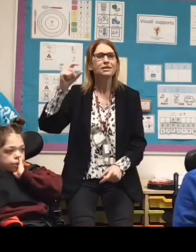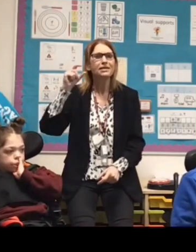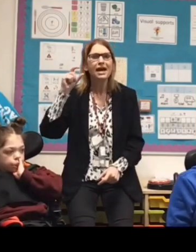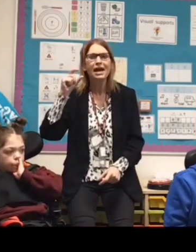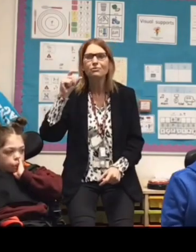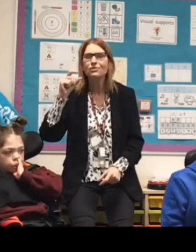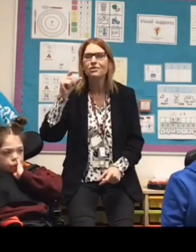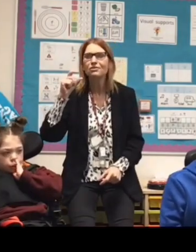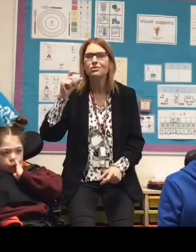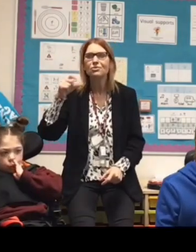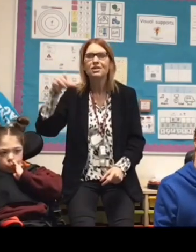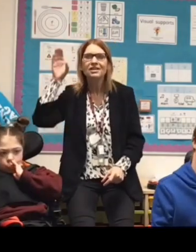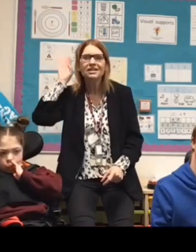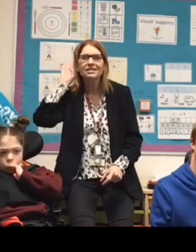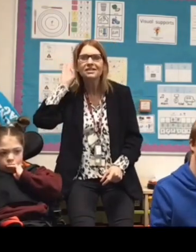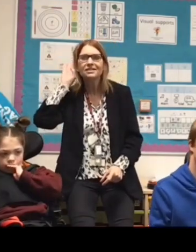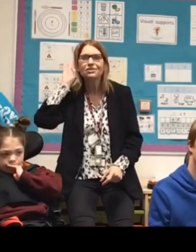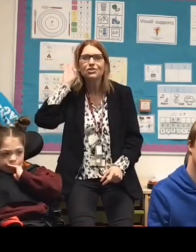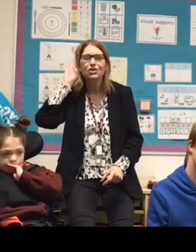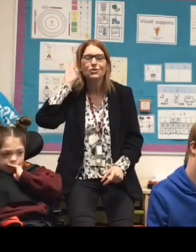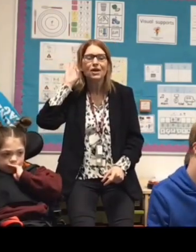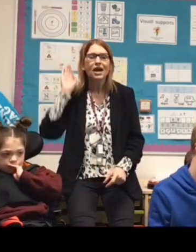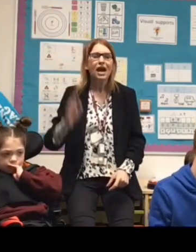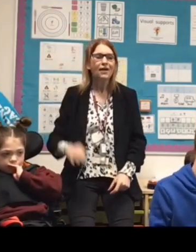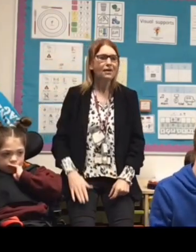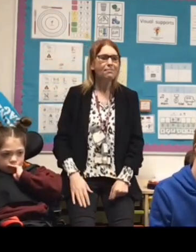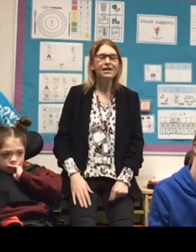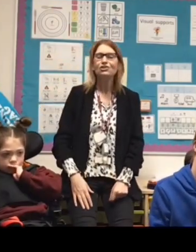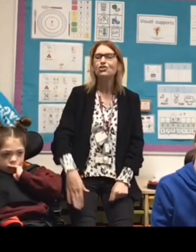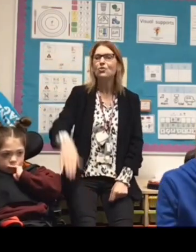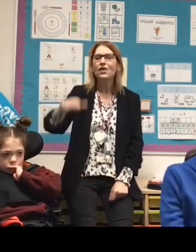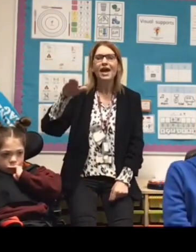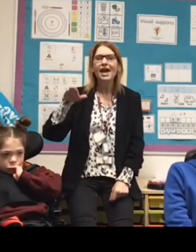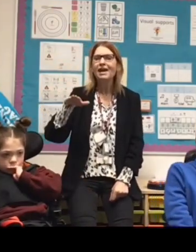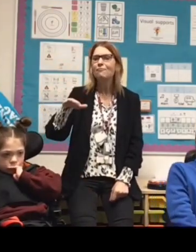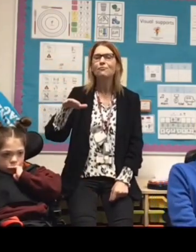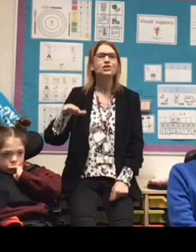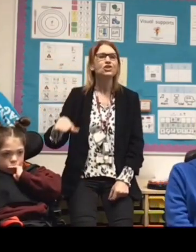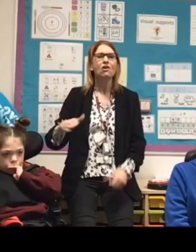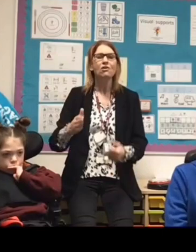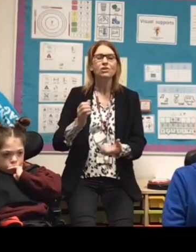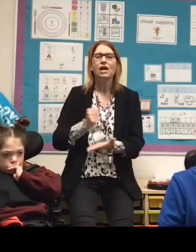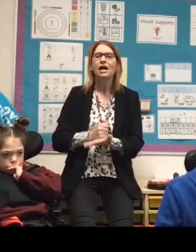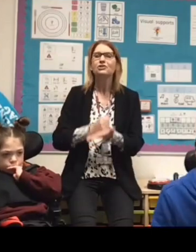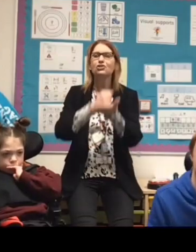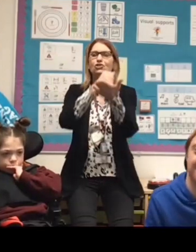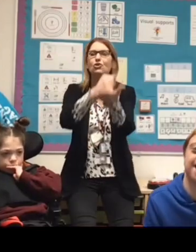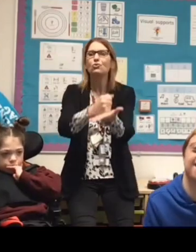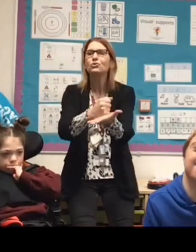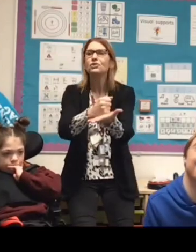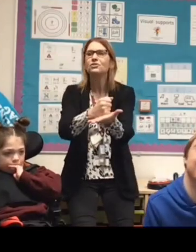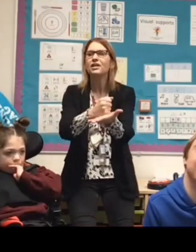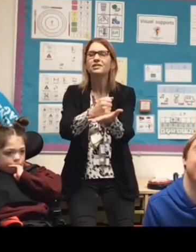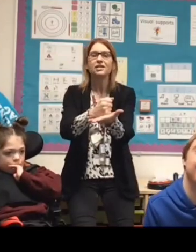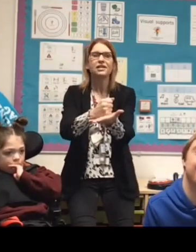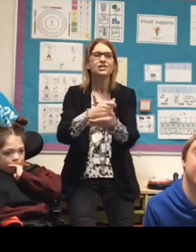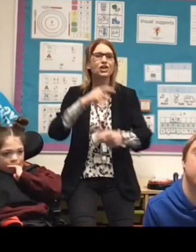matter how subtle, is listened to, and they make sure that every child has the tools that they need